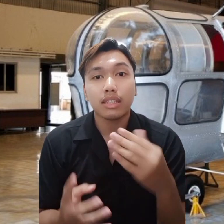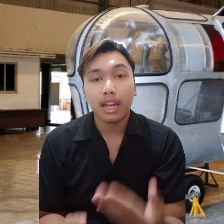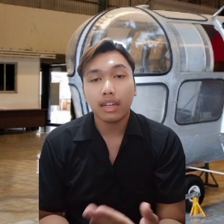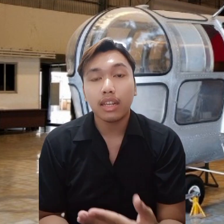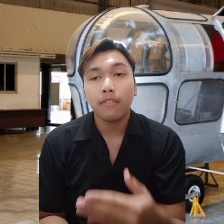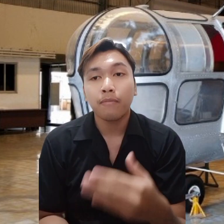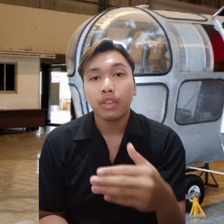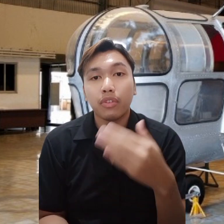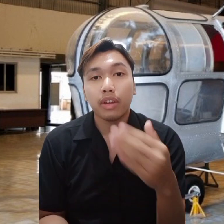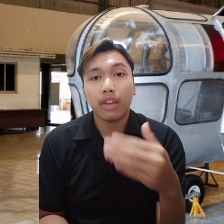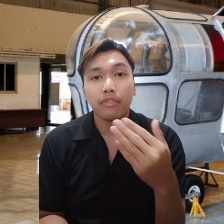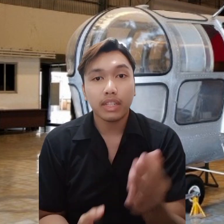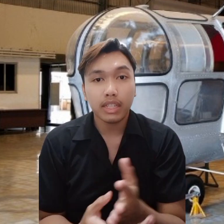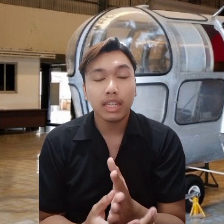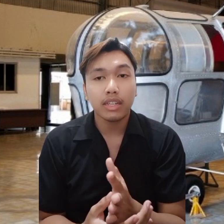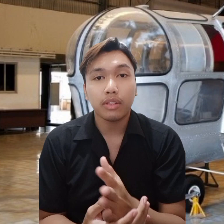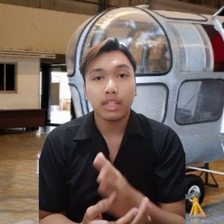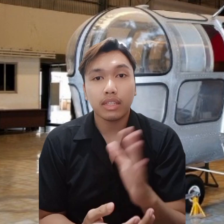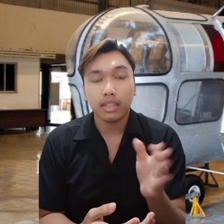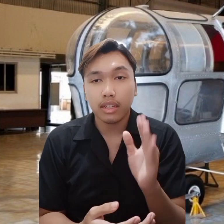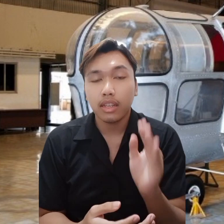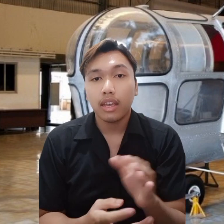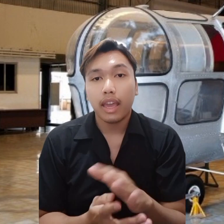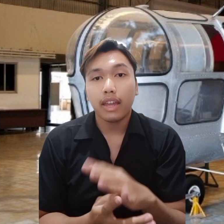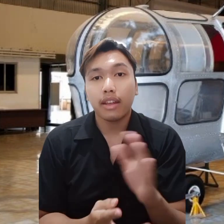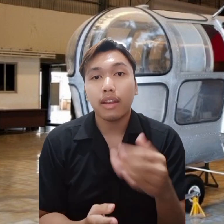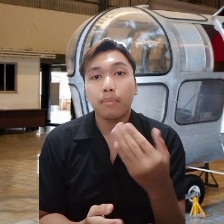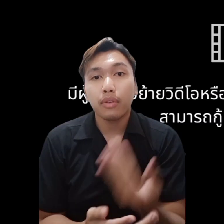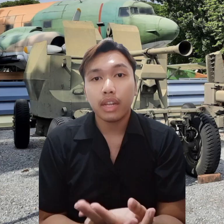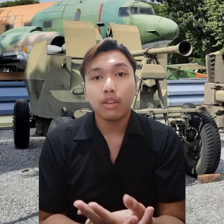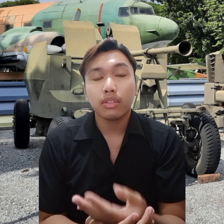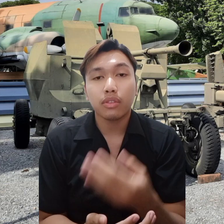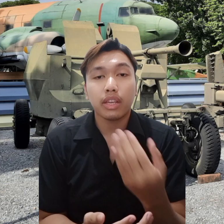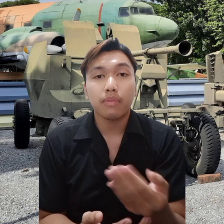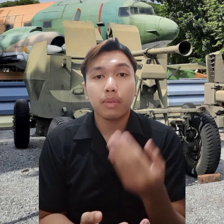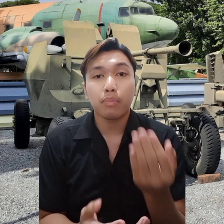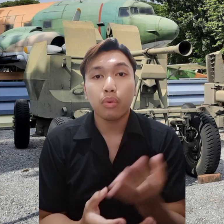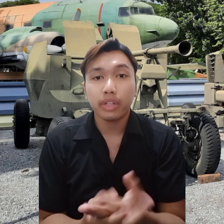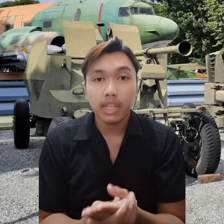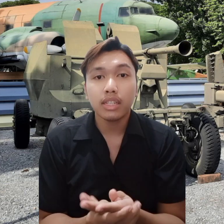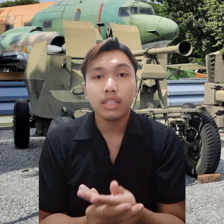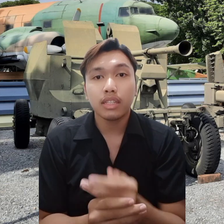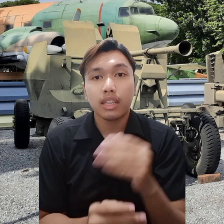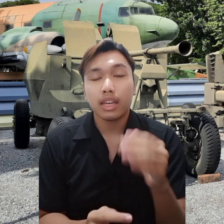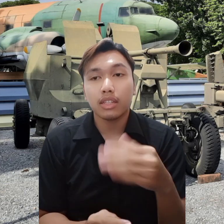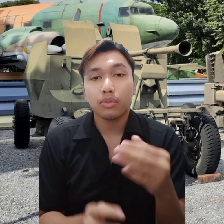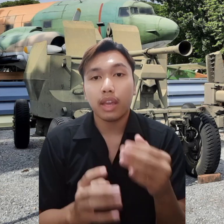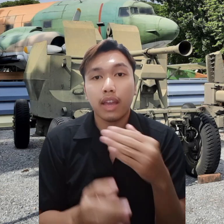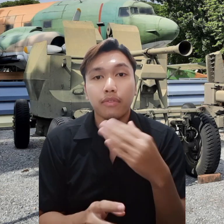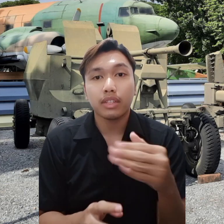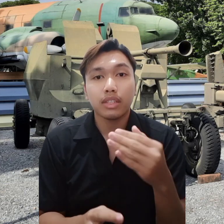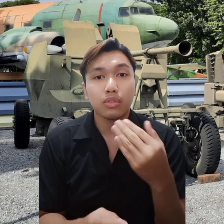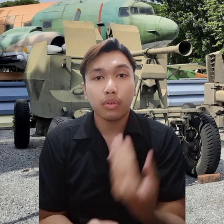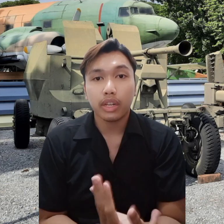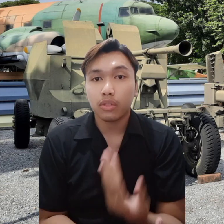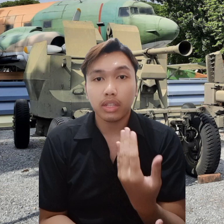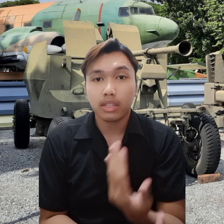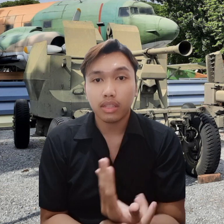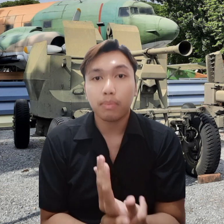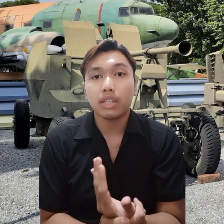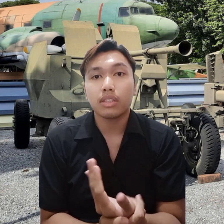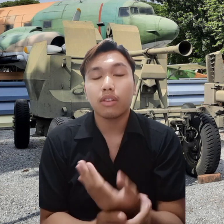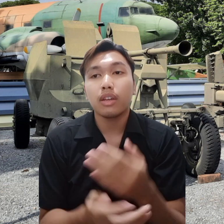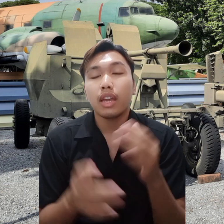the study for everything it is the and in the models to keep importance and to the activity story to